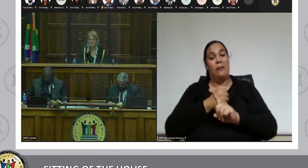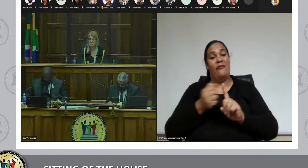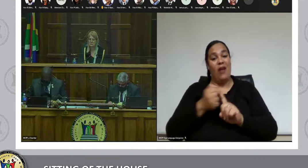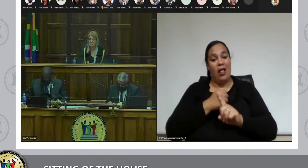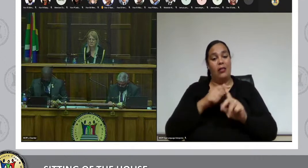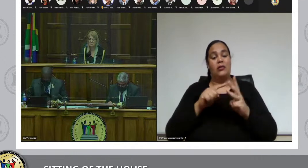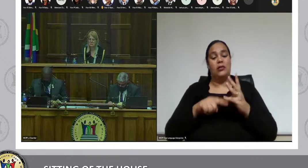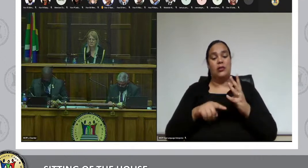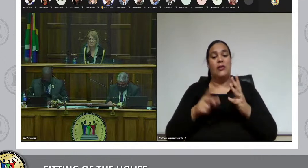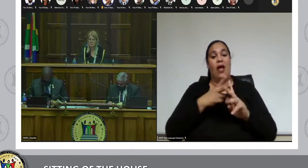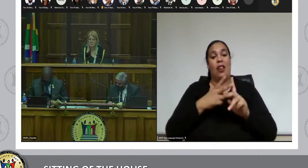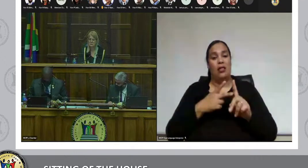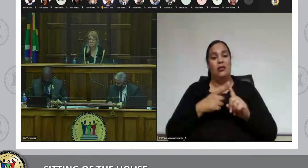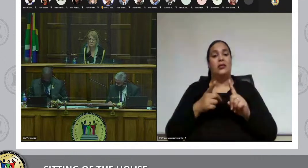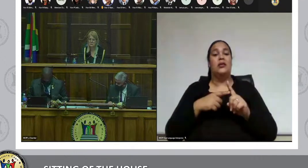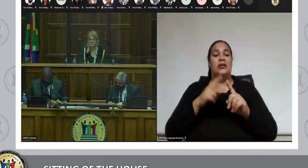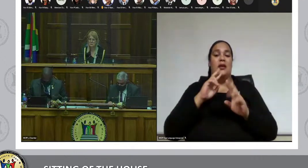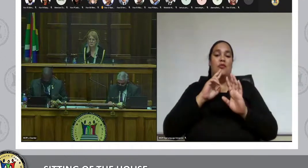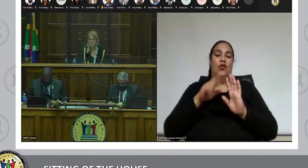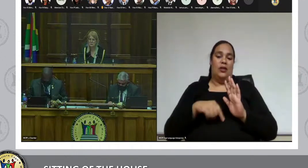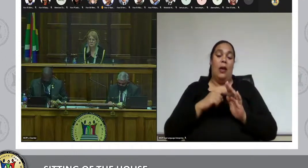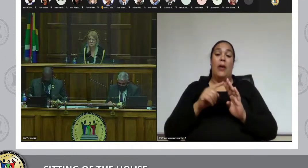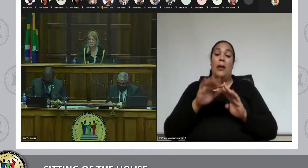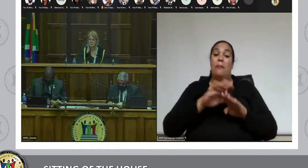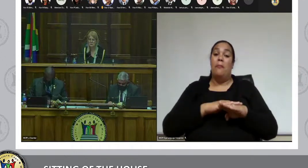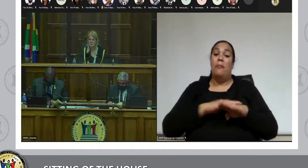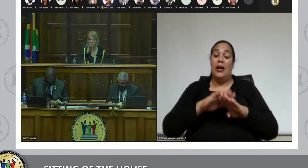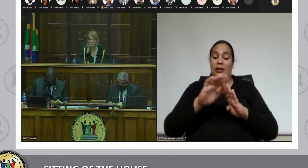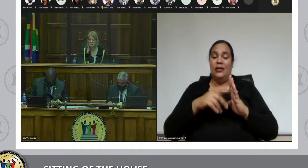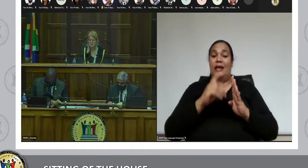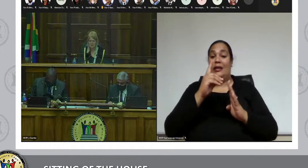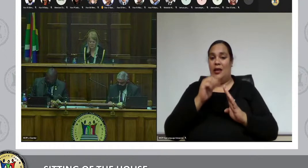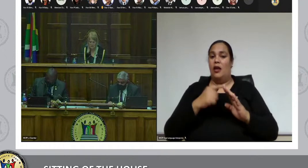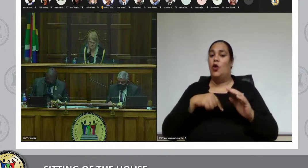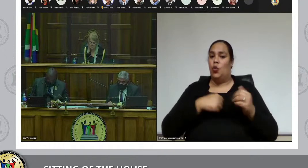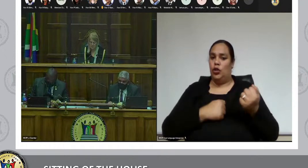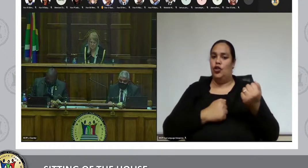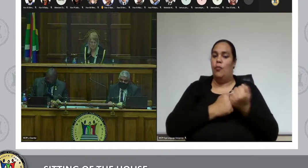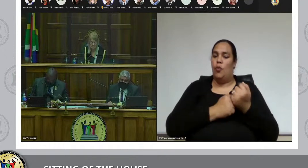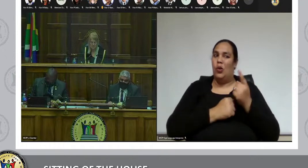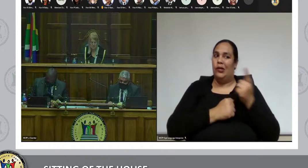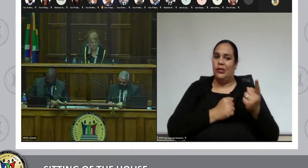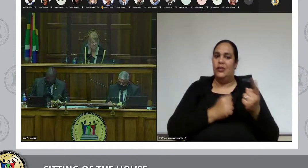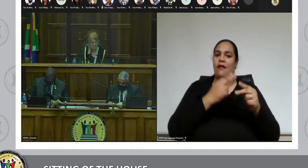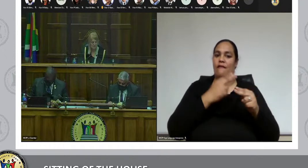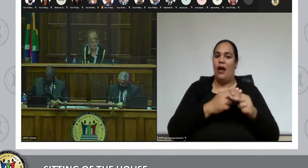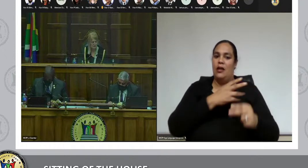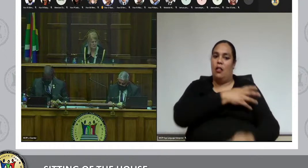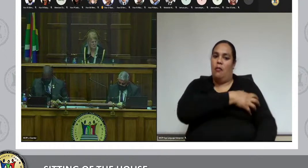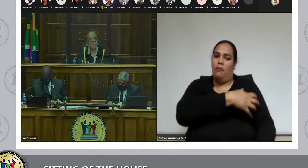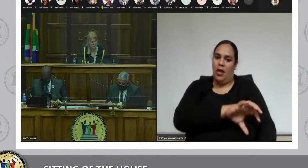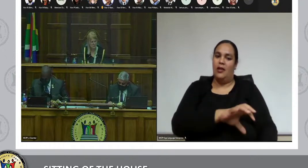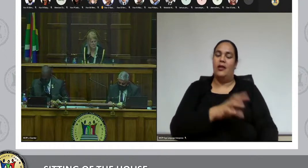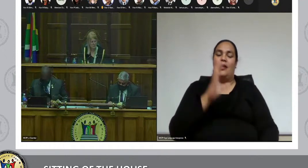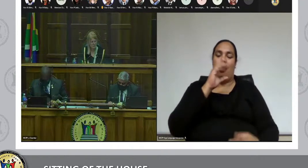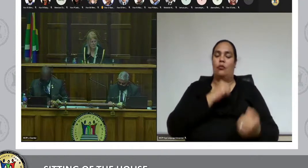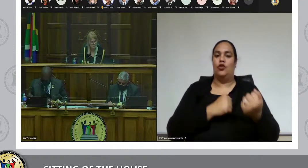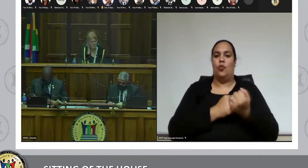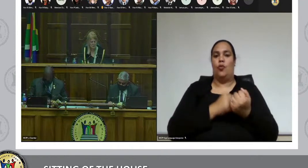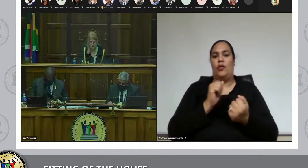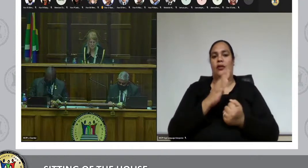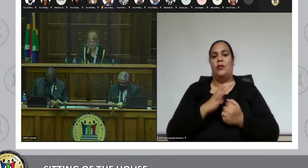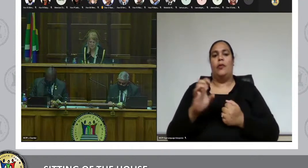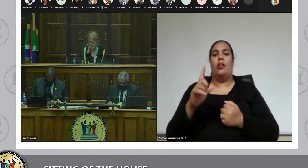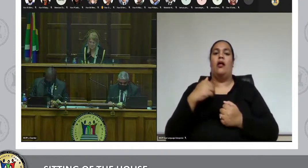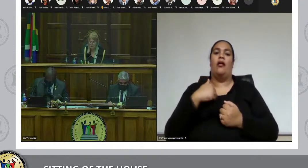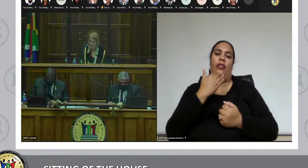student statistics. Based on this, the DA supports the ratification of the final mandate to not support this bill. I